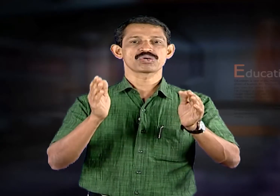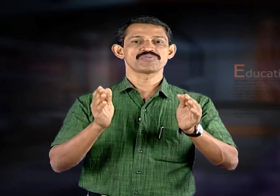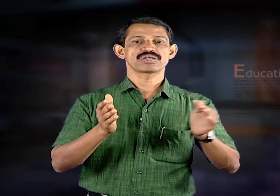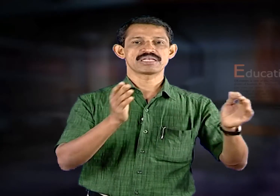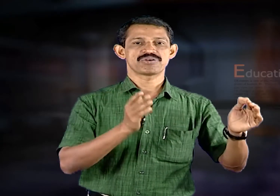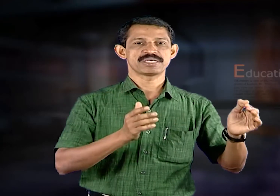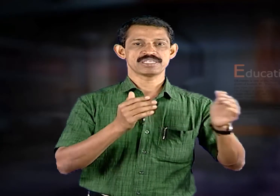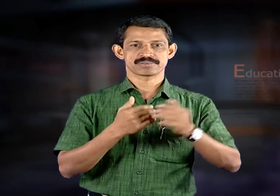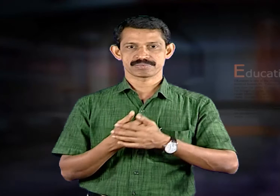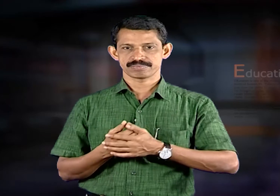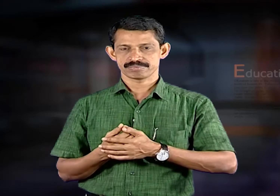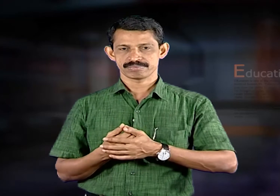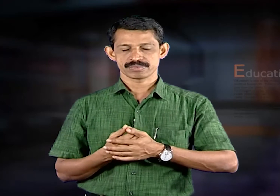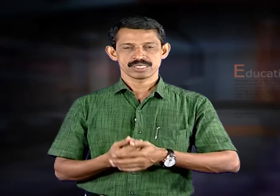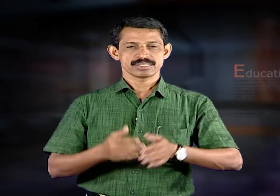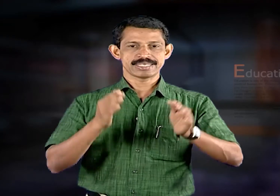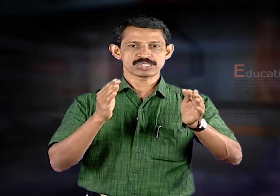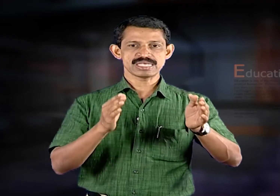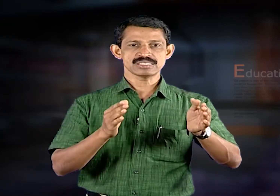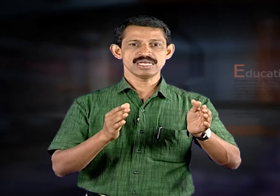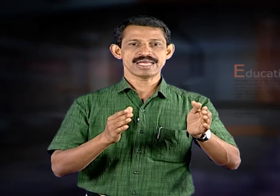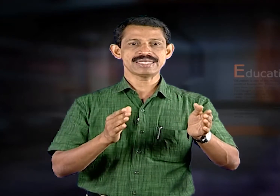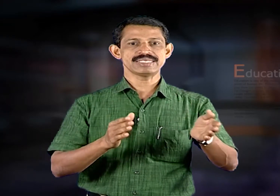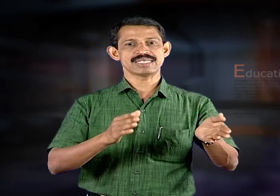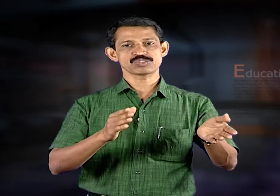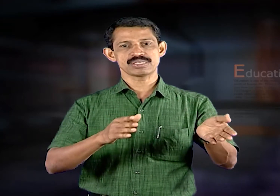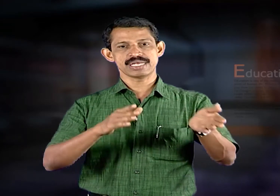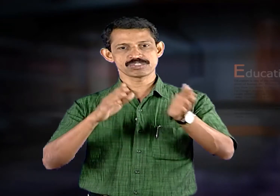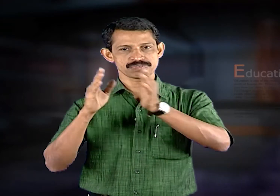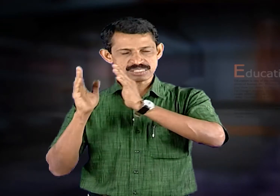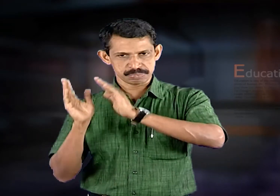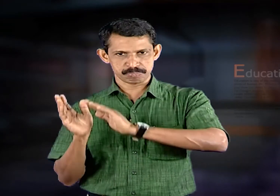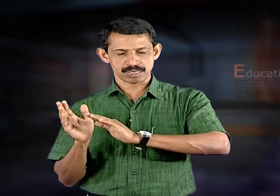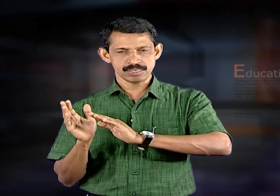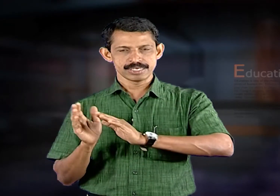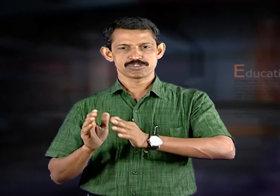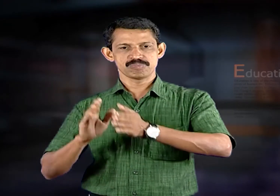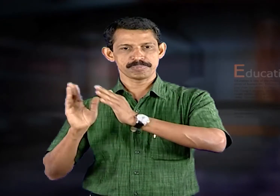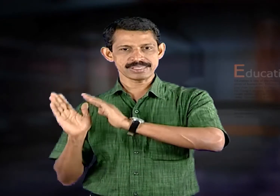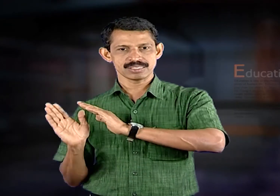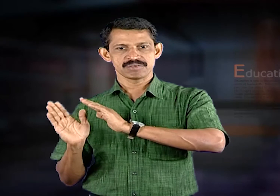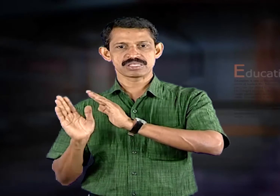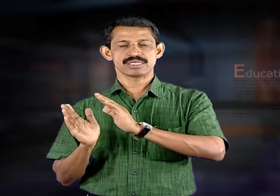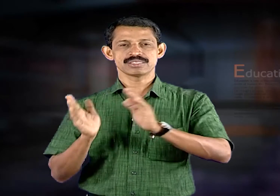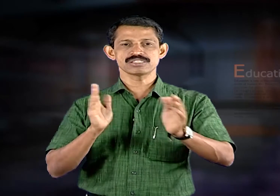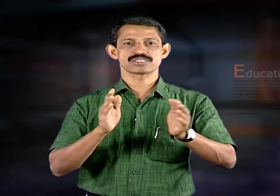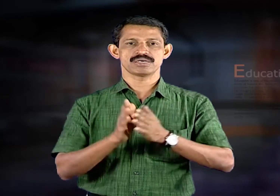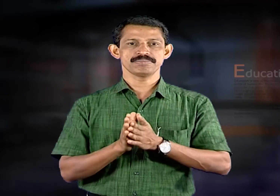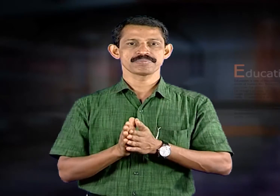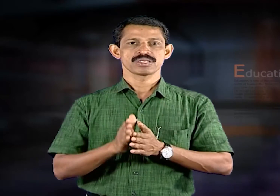for information. The educational and intellectual needs of such people should be met with another system which